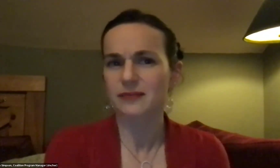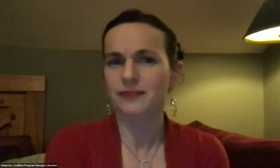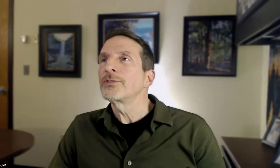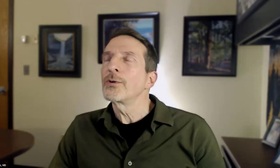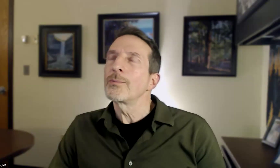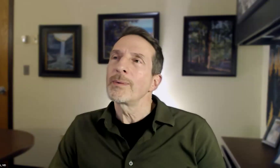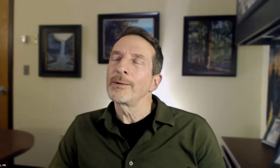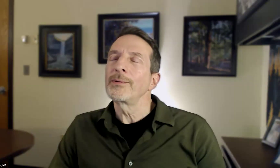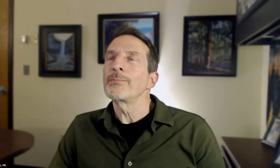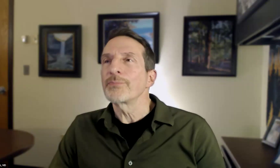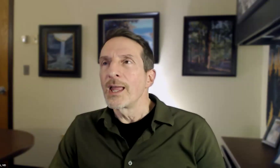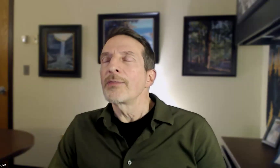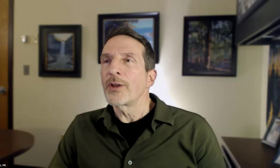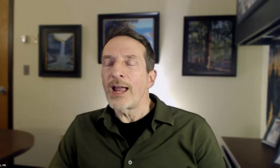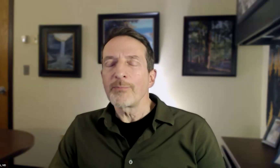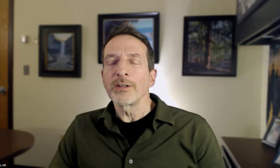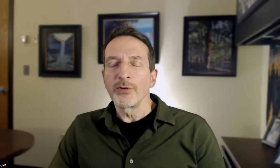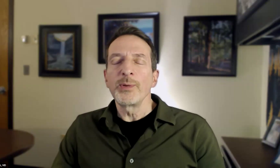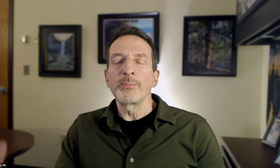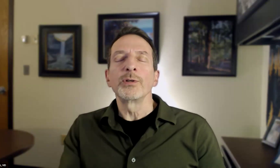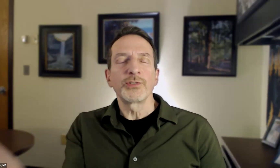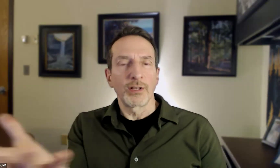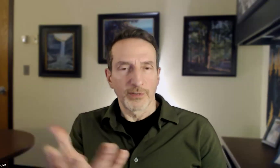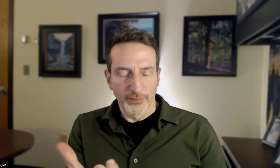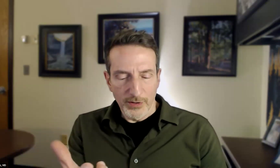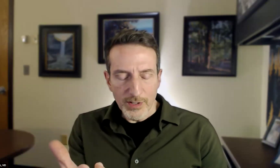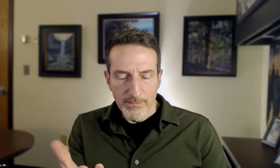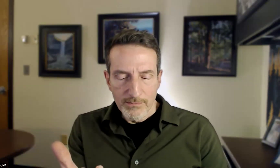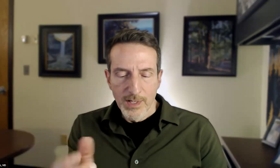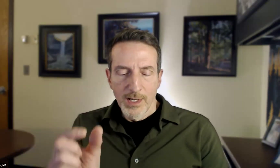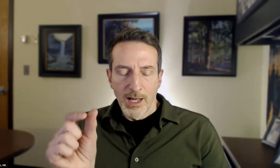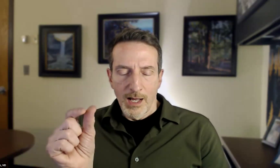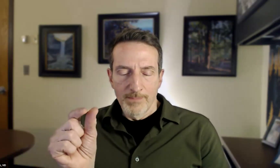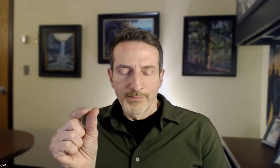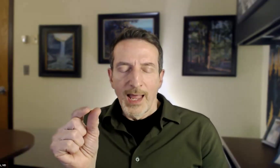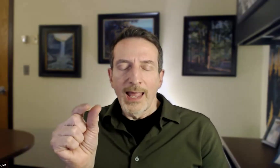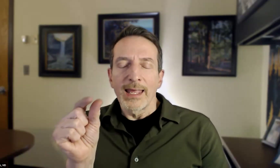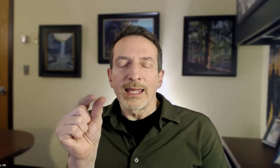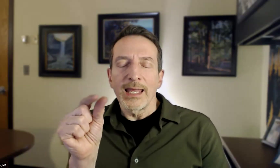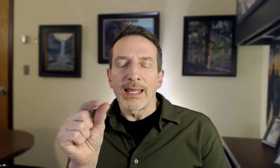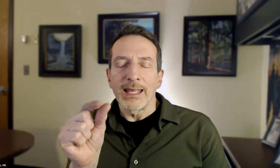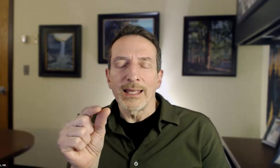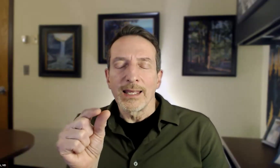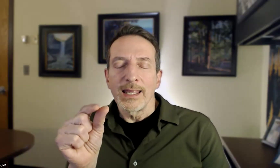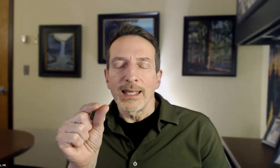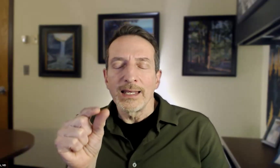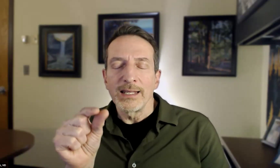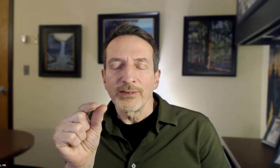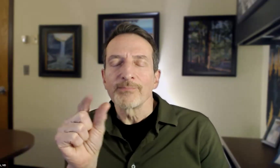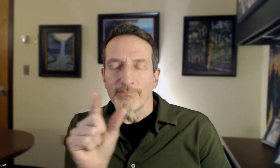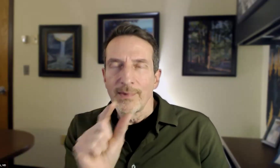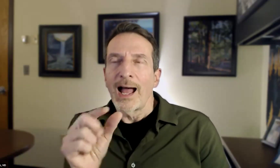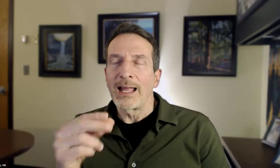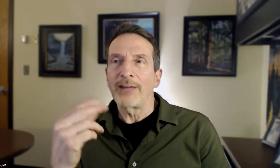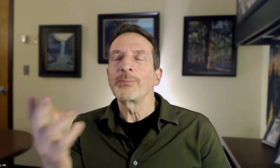that right? Right. So there have been a few people who self-referred. Um, it, it